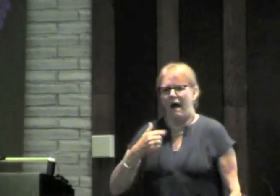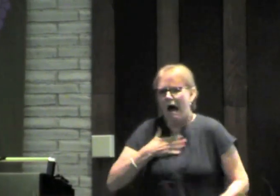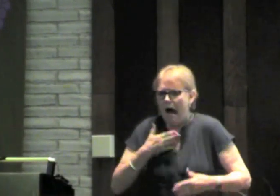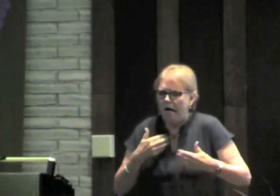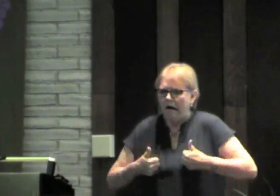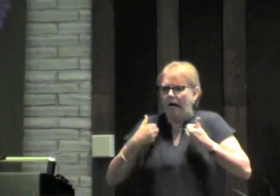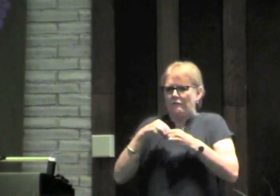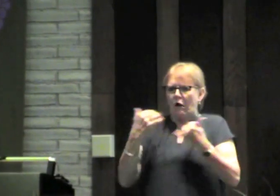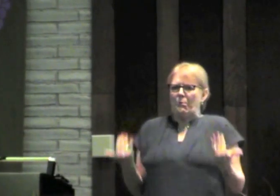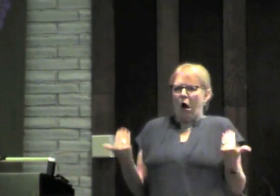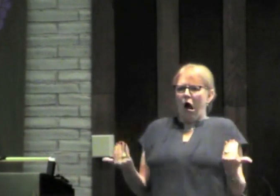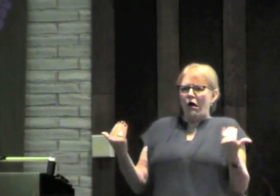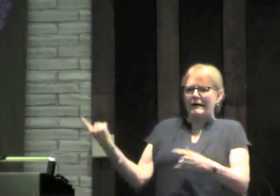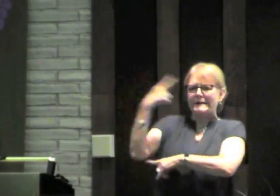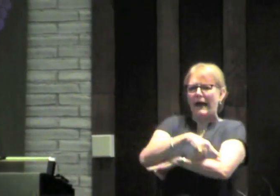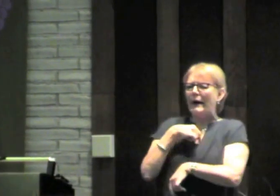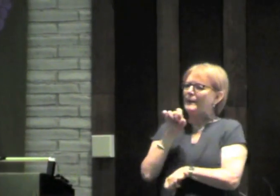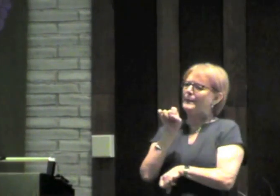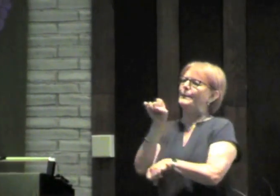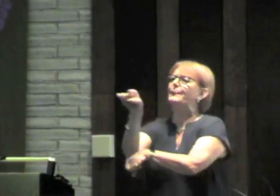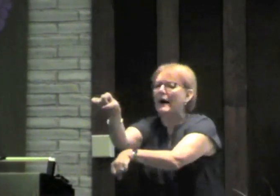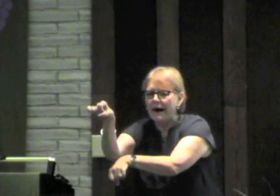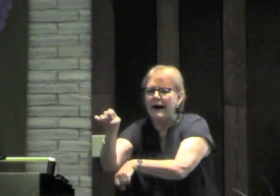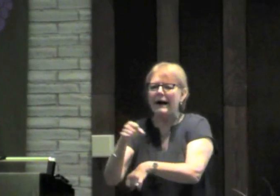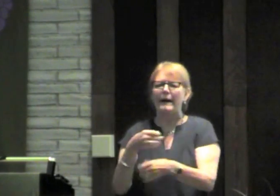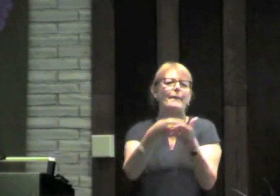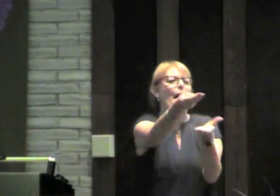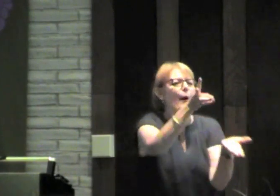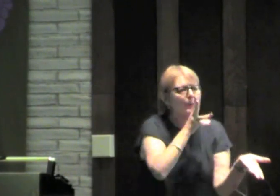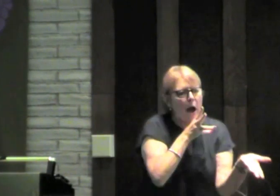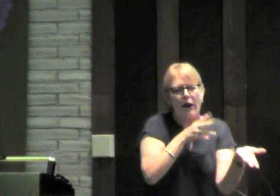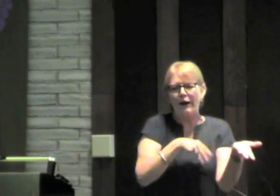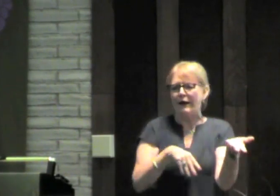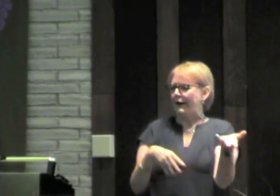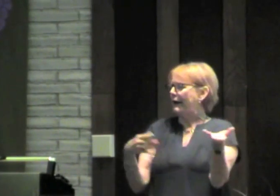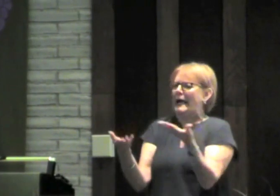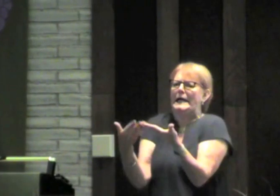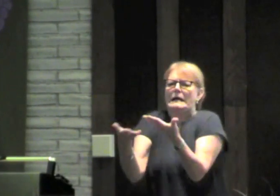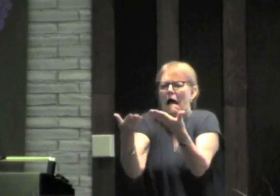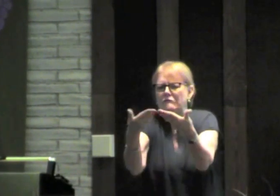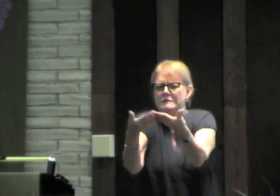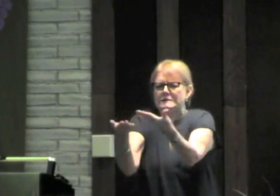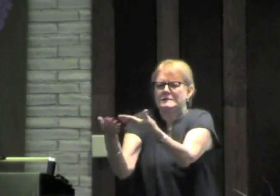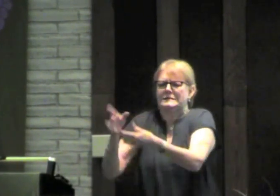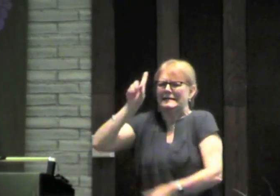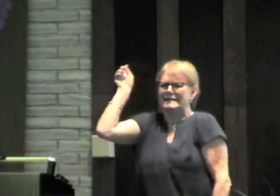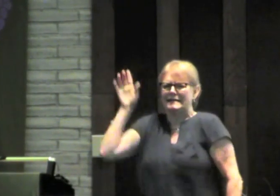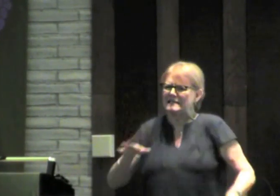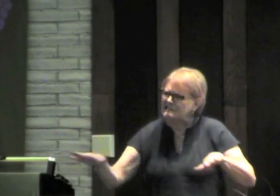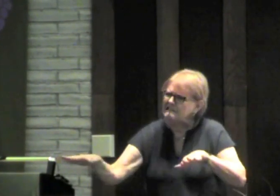ride through the desert. I'm really happy I live in modern times because we can just arrive and I can buy water and everything's pretty